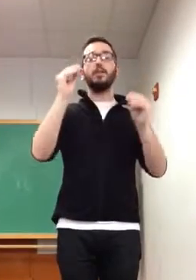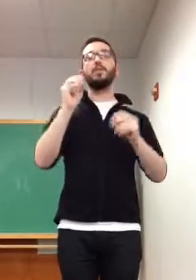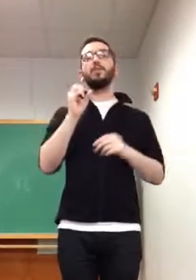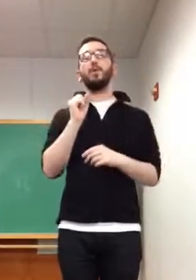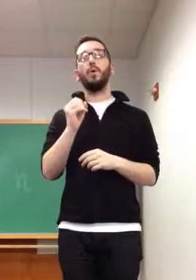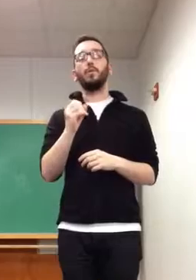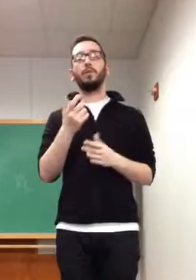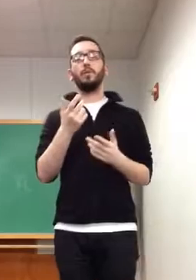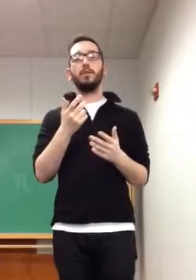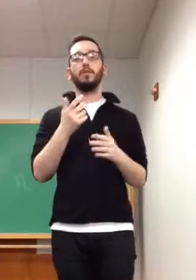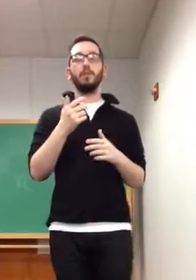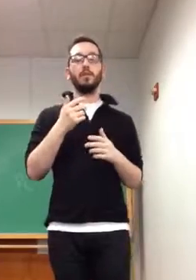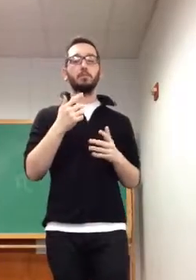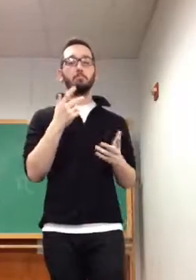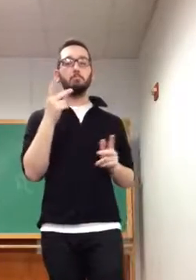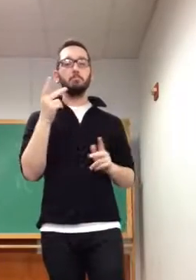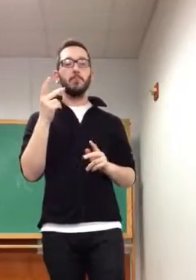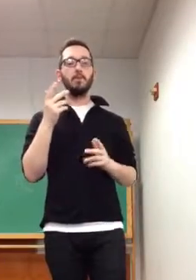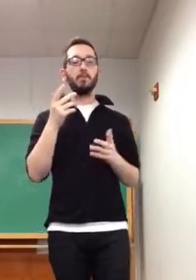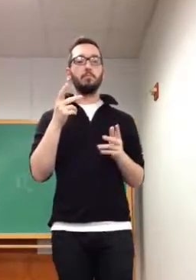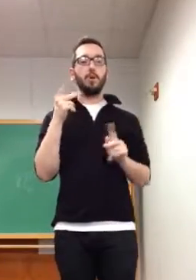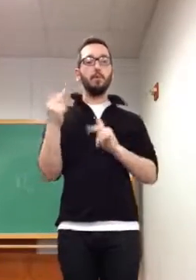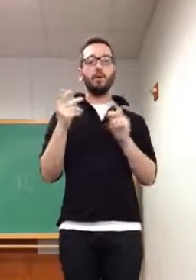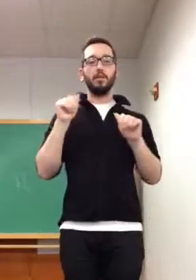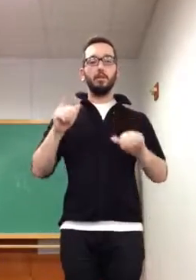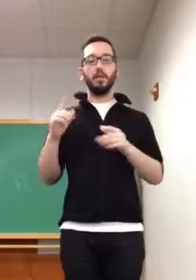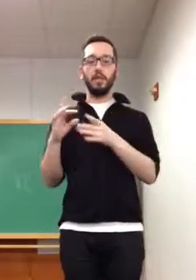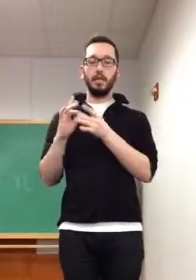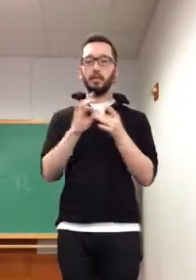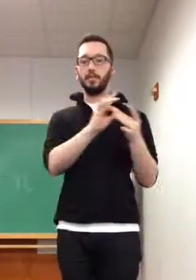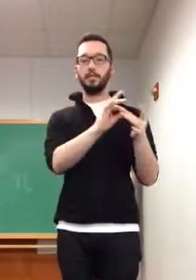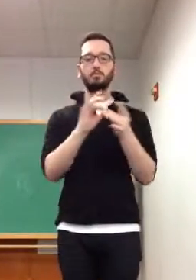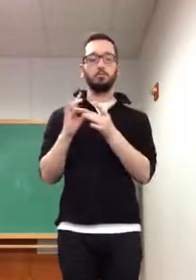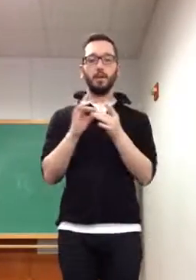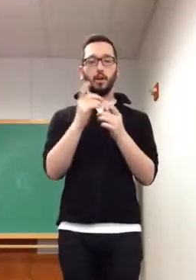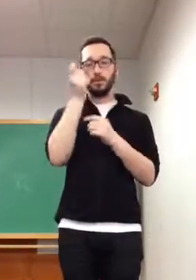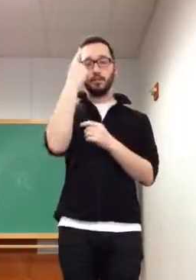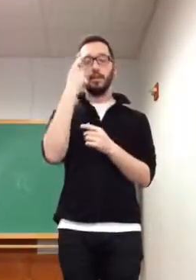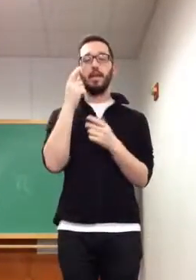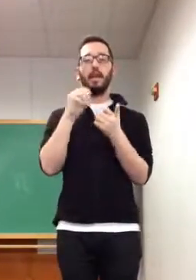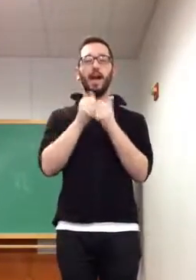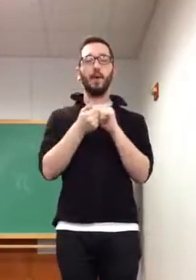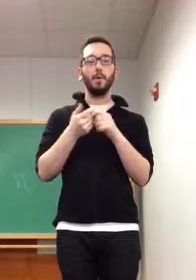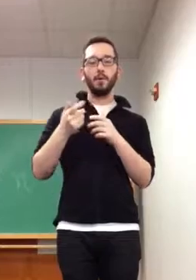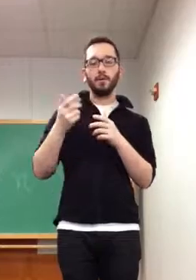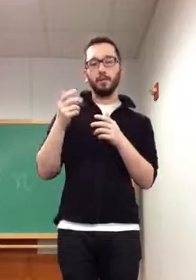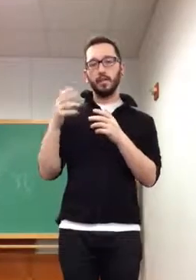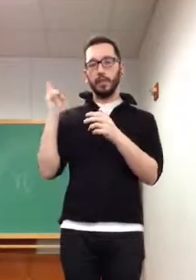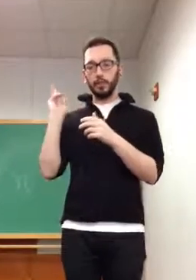linkage between the way American history was being rethought and the way history broadly was thought.